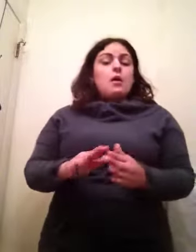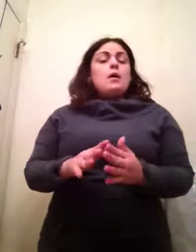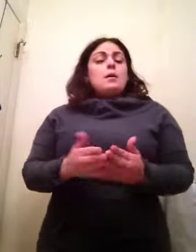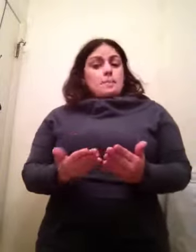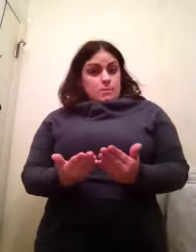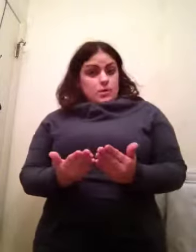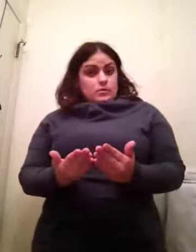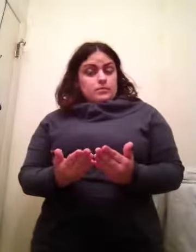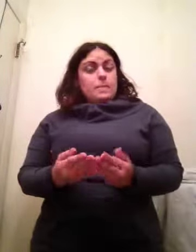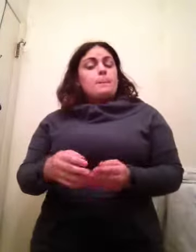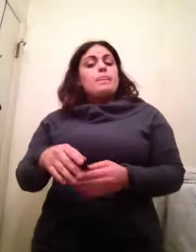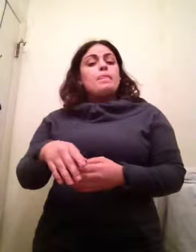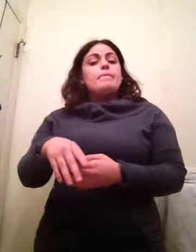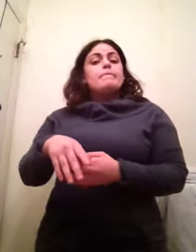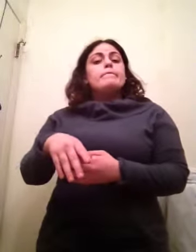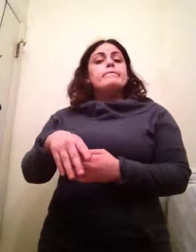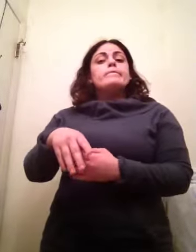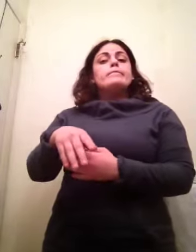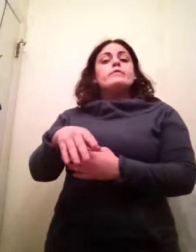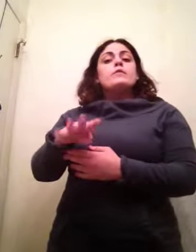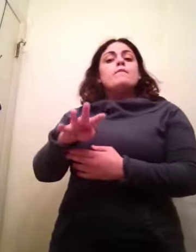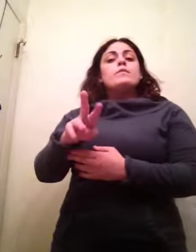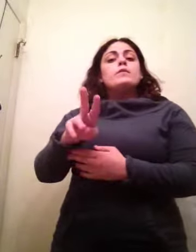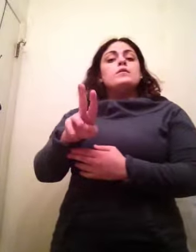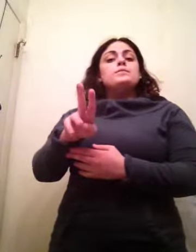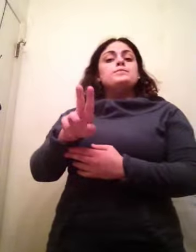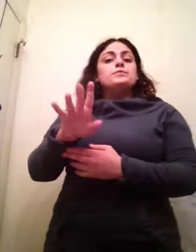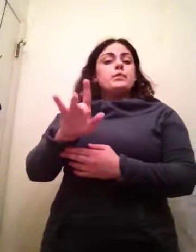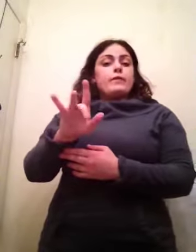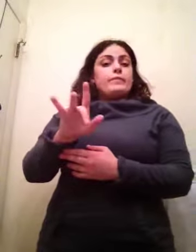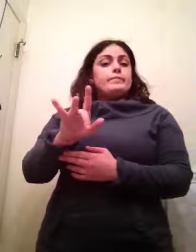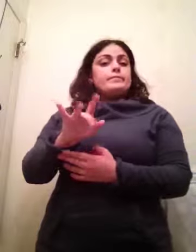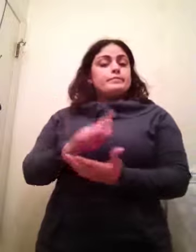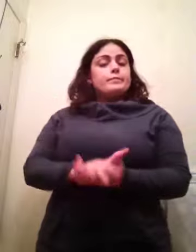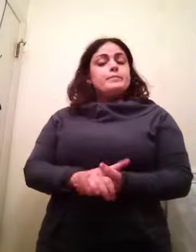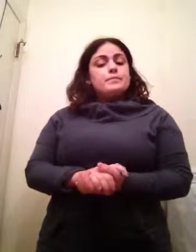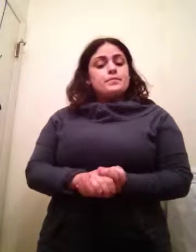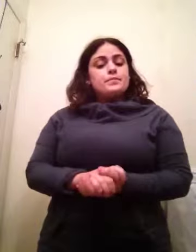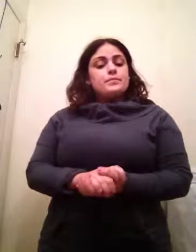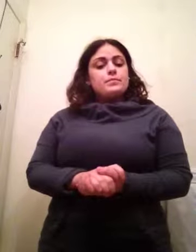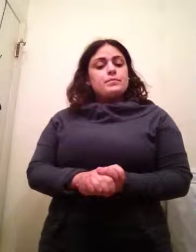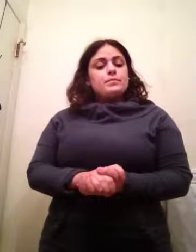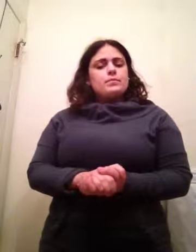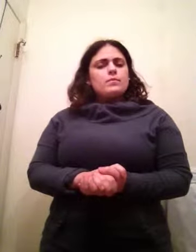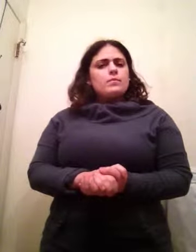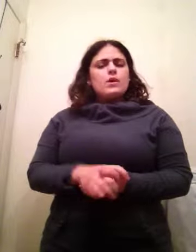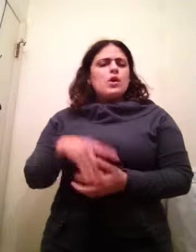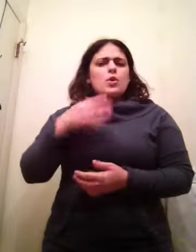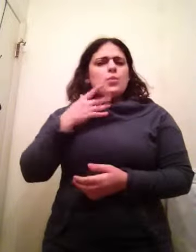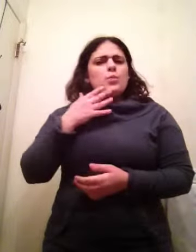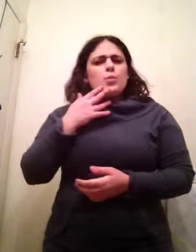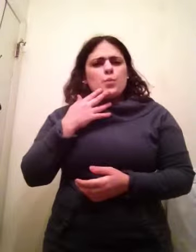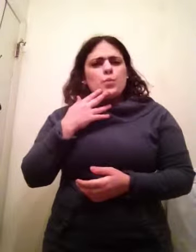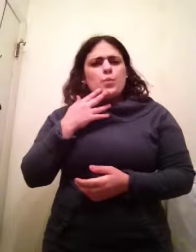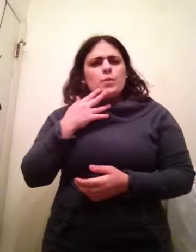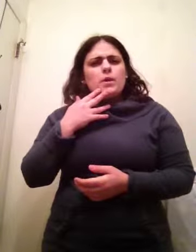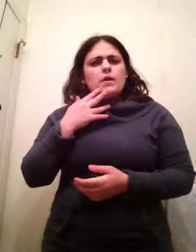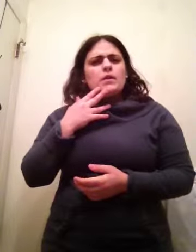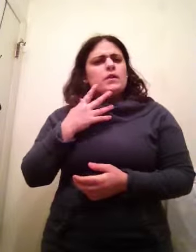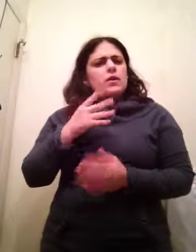If you look on the map on 425, look at the map key. What color are the free states on the map key?